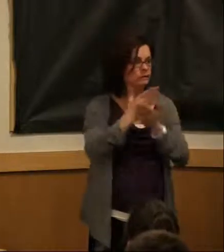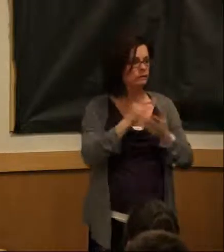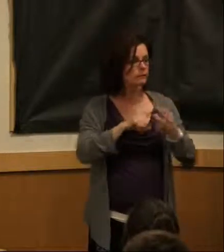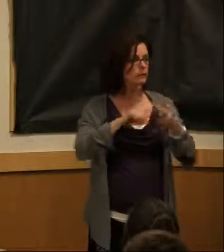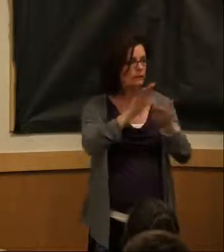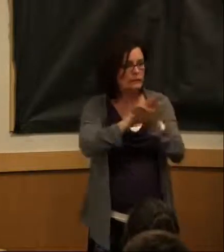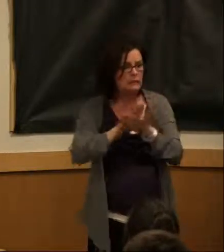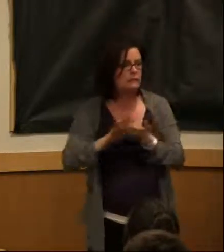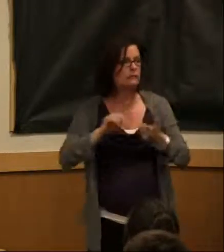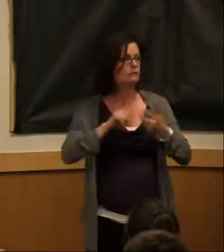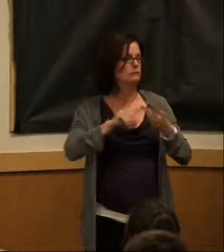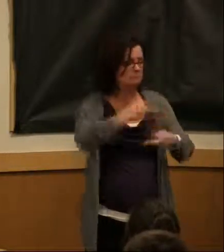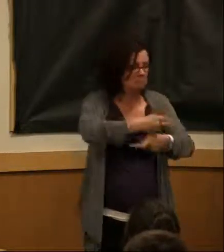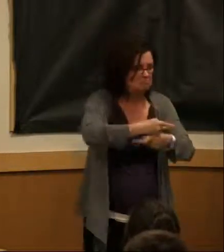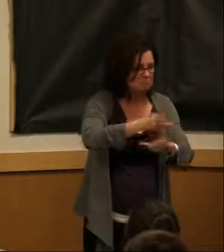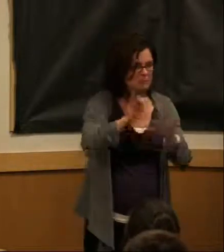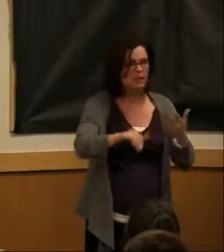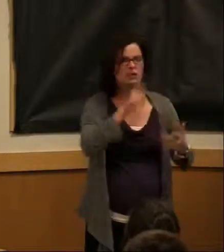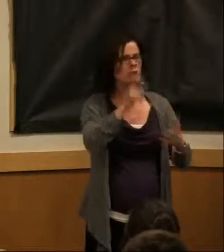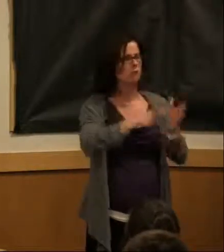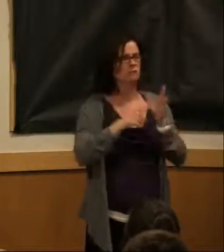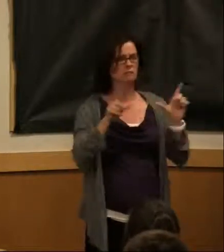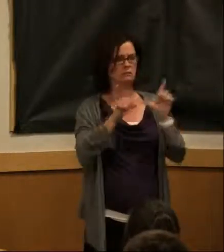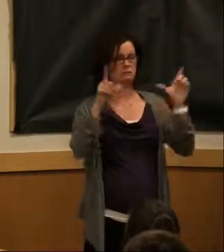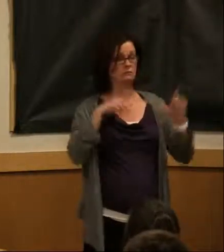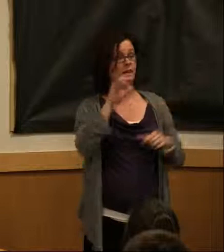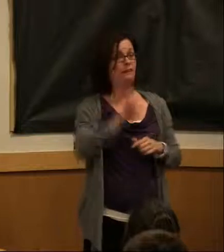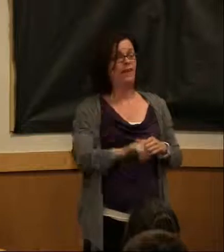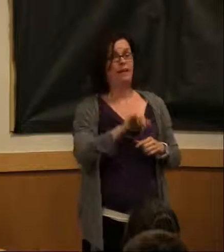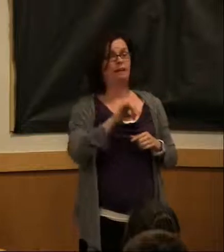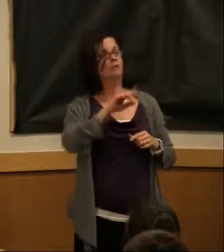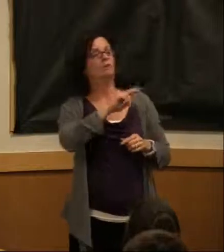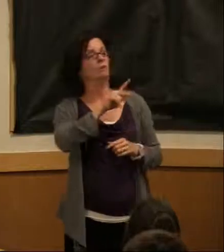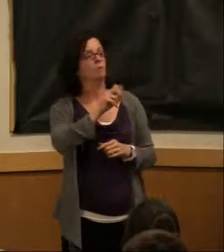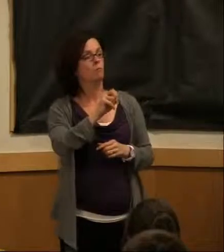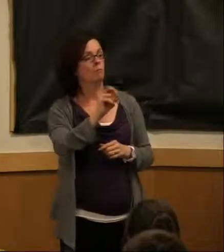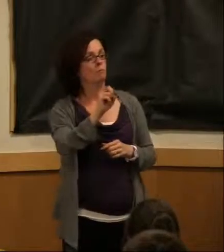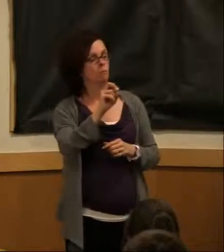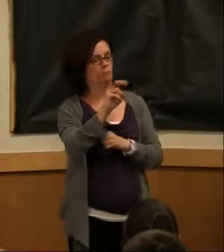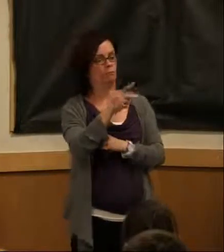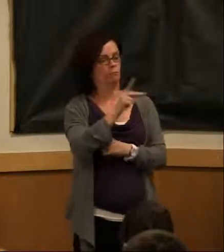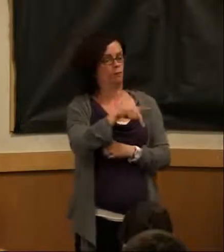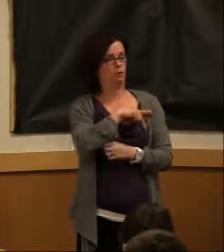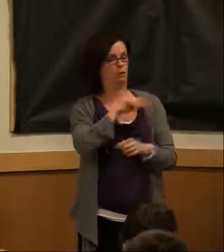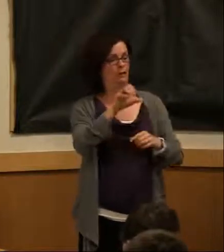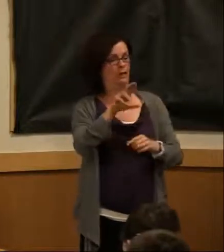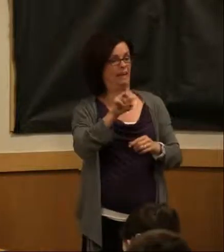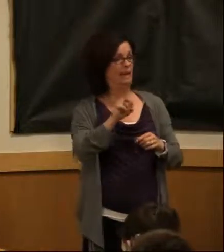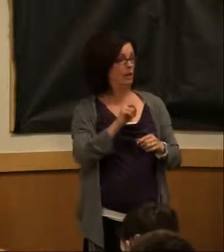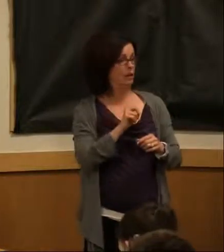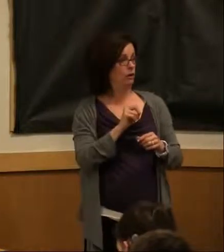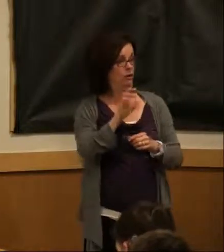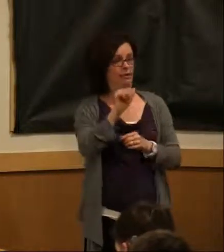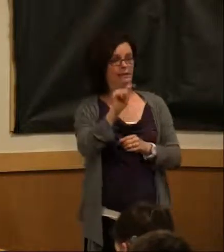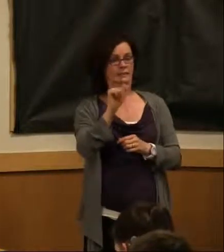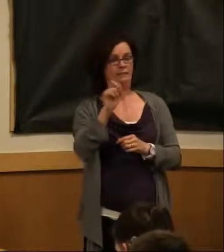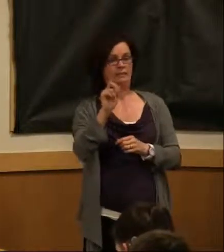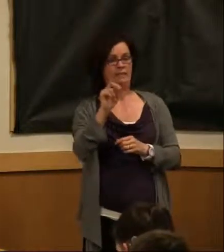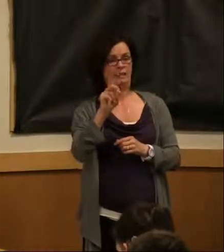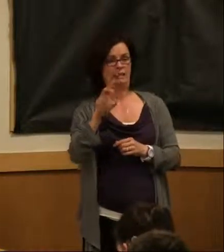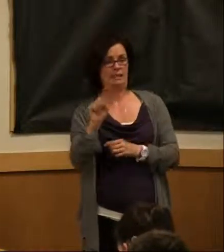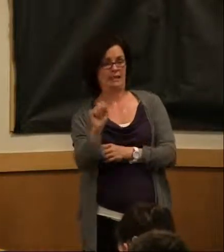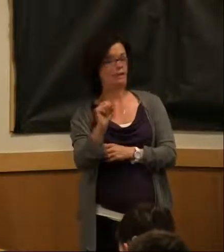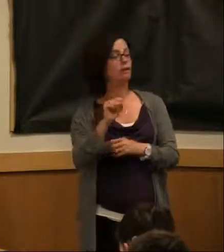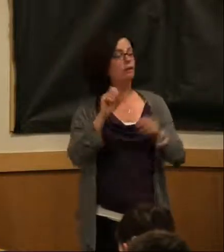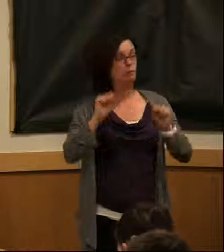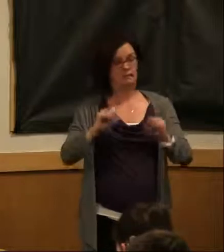any kind. And as a personal care attendant, we can also train you to do the things that a CNA cannot do, because she